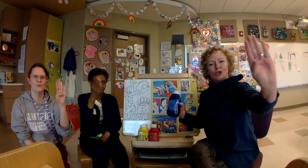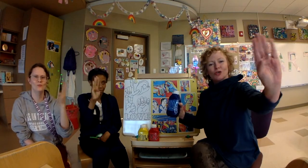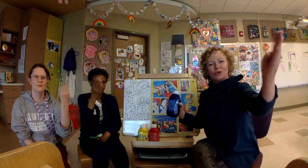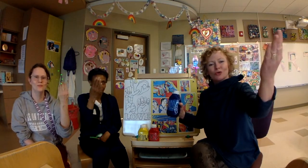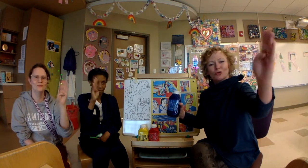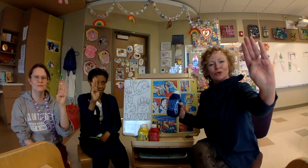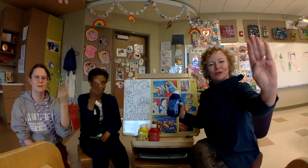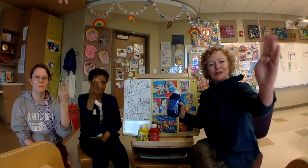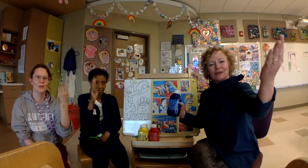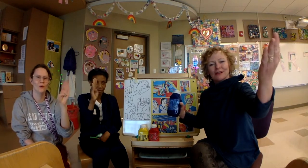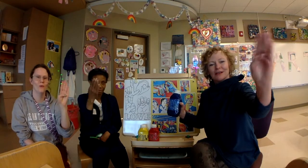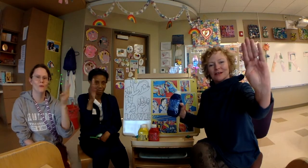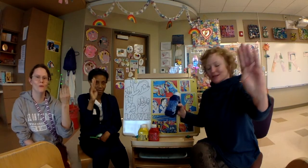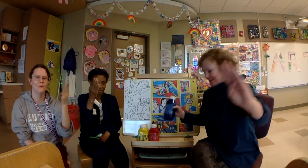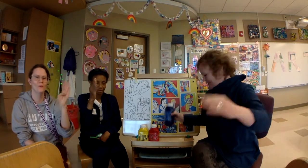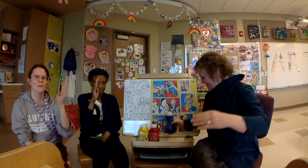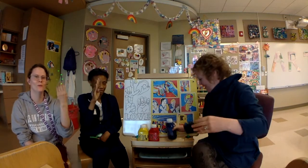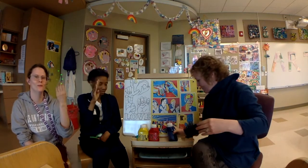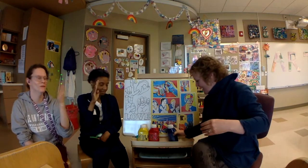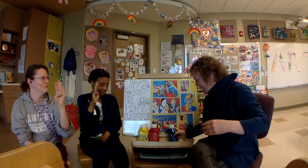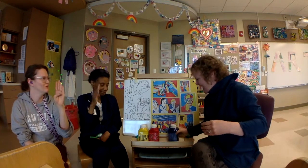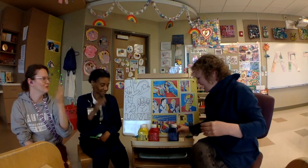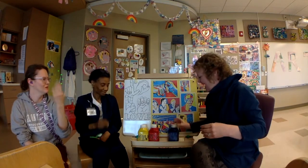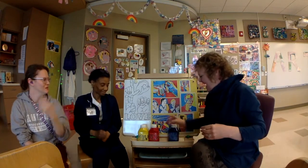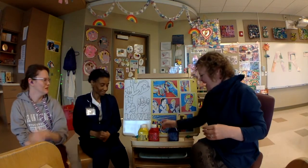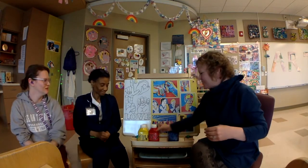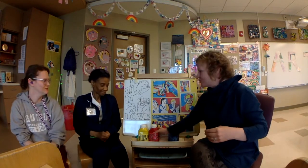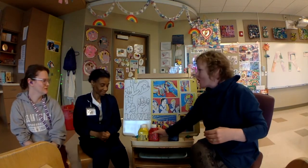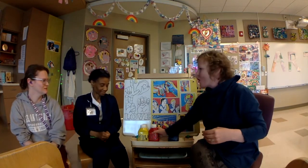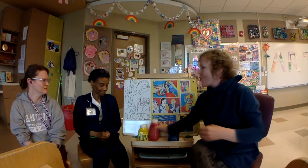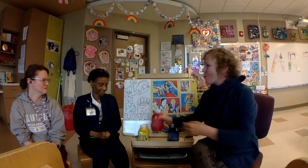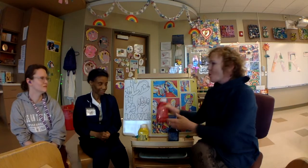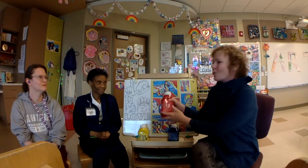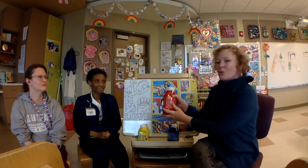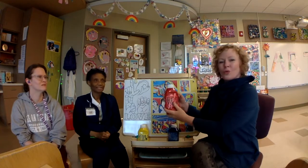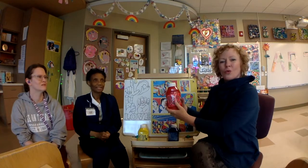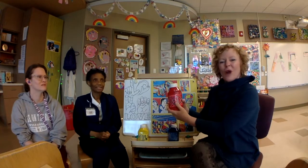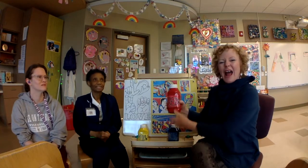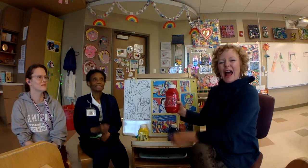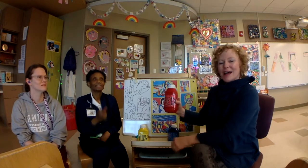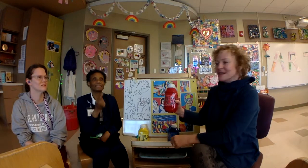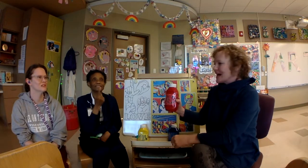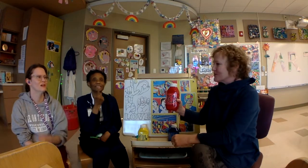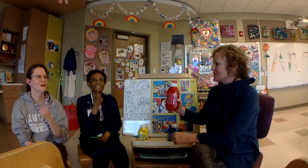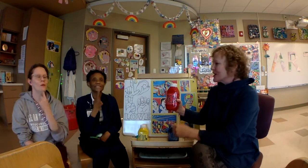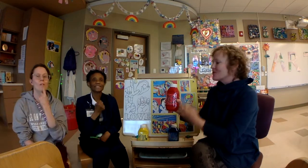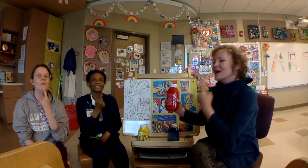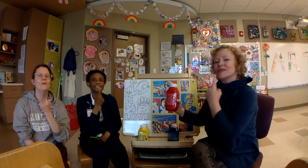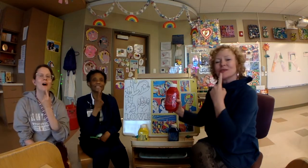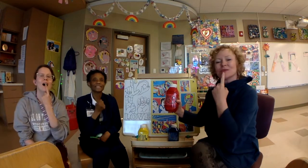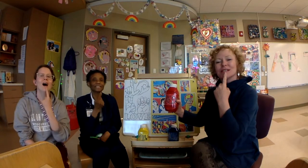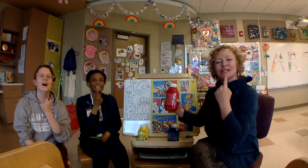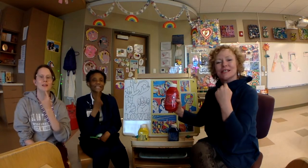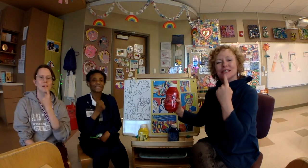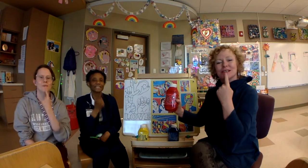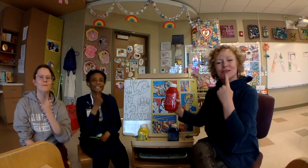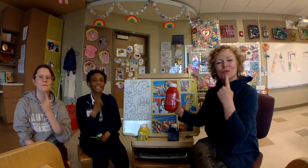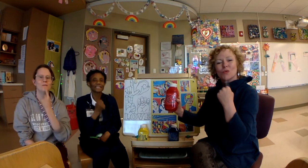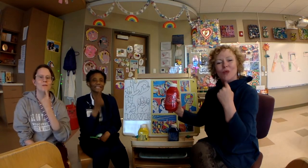Blue. All right, and red. How do we say red? That's right.